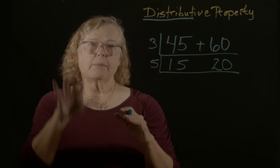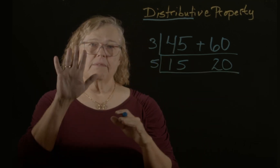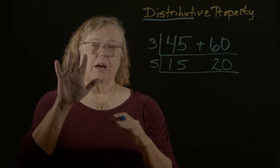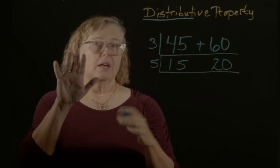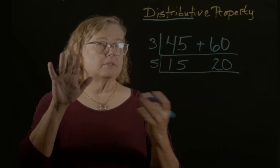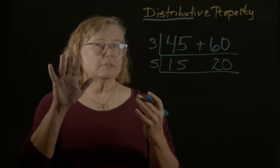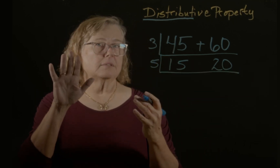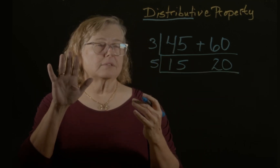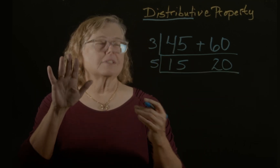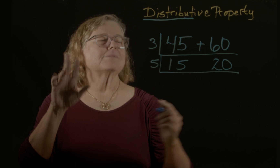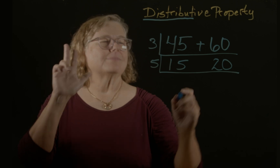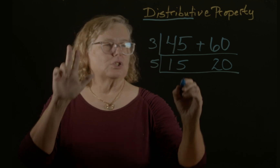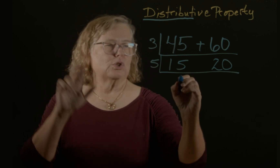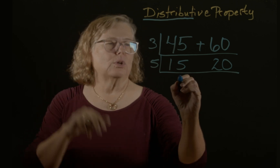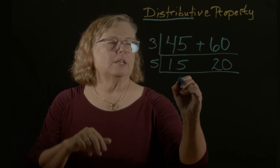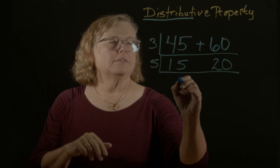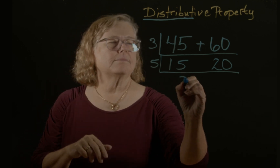So 15 divided by 5 is 3.